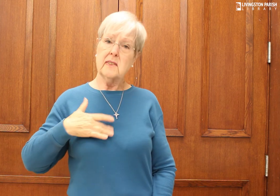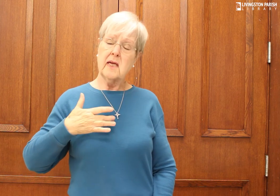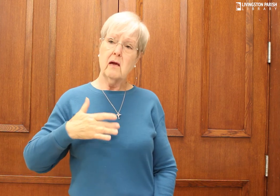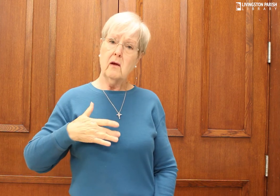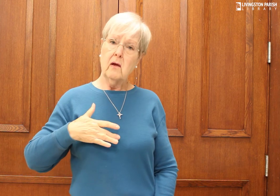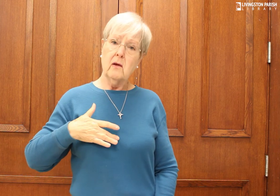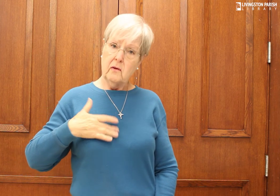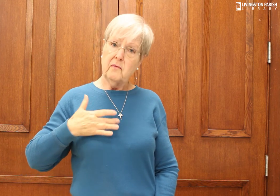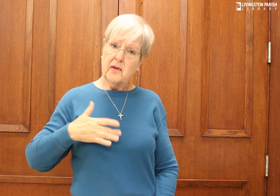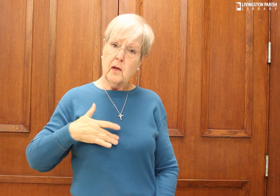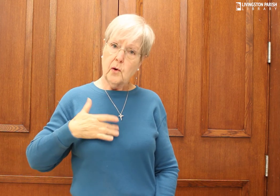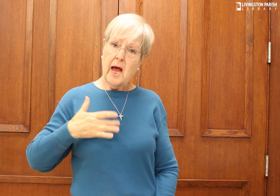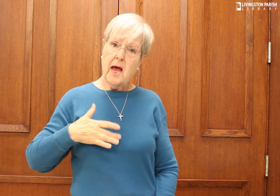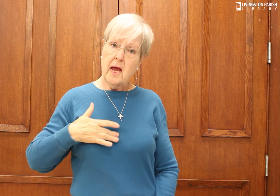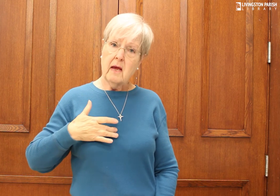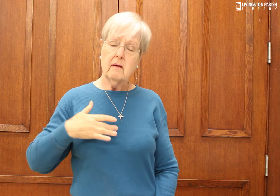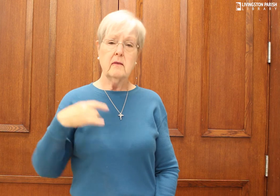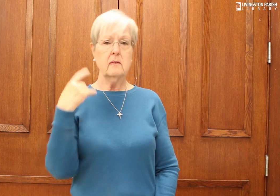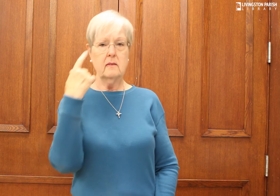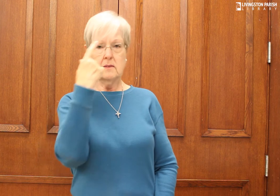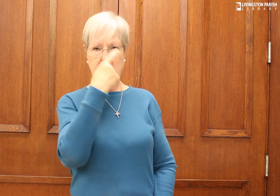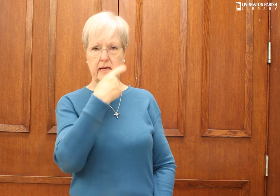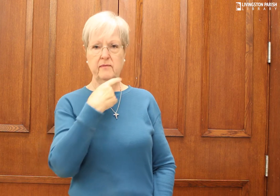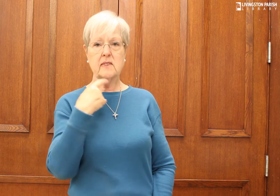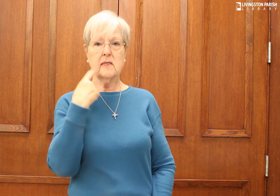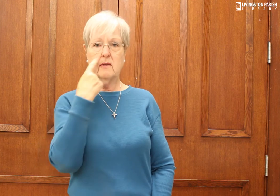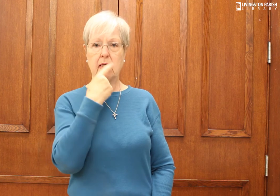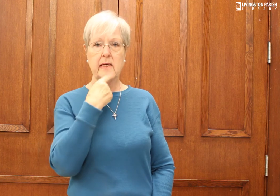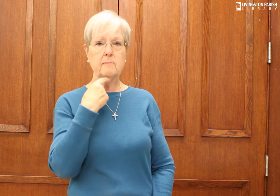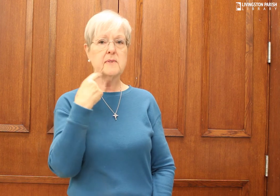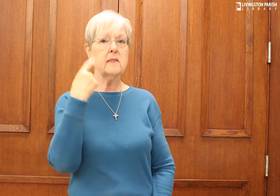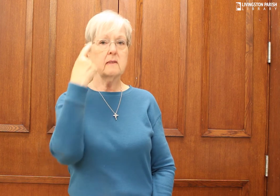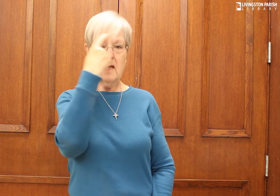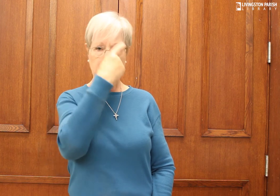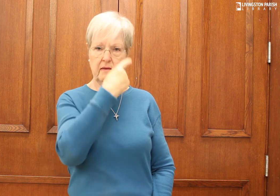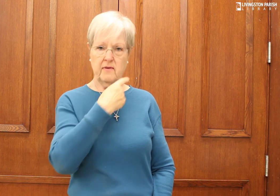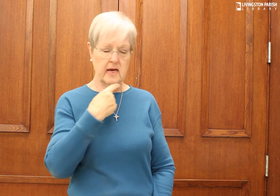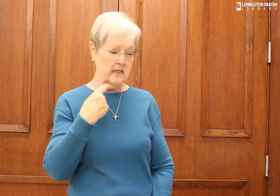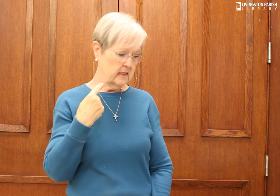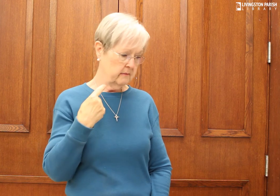say, you feel okay? It's a difference in the lips and the face.